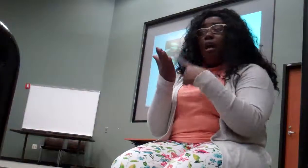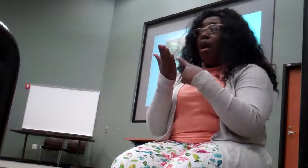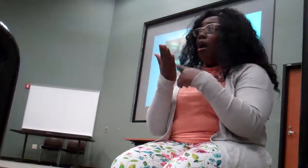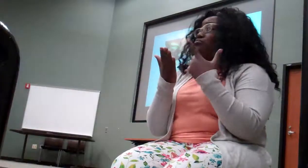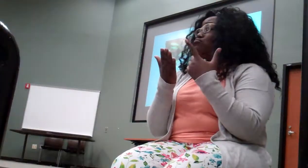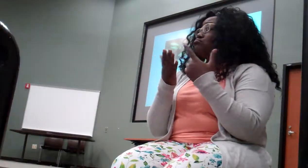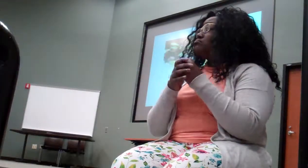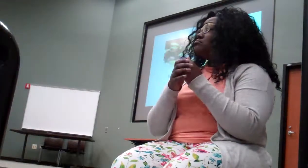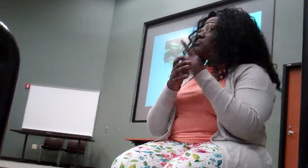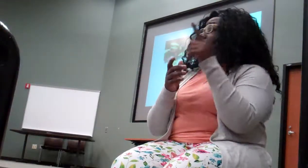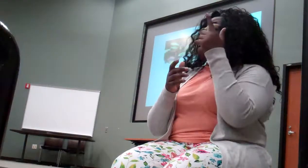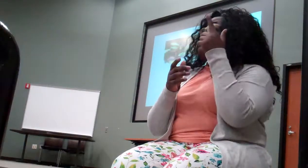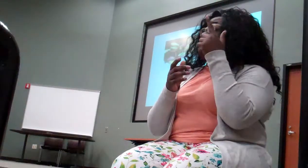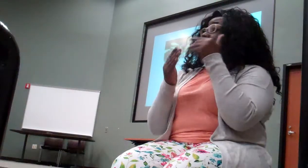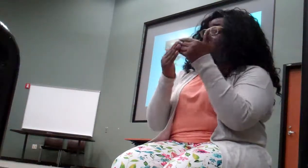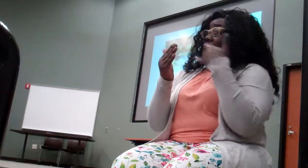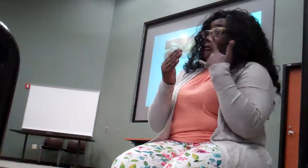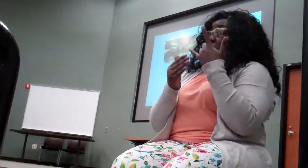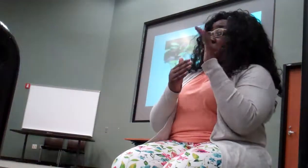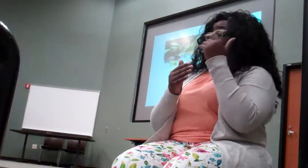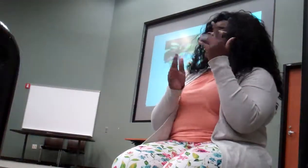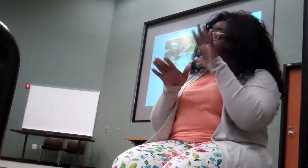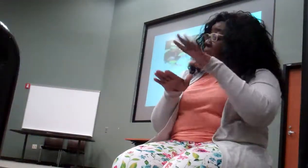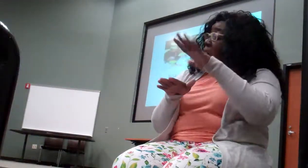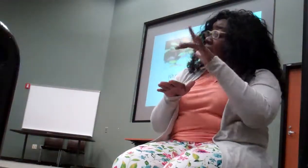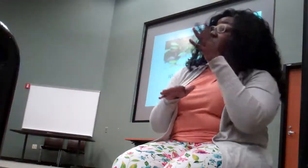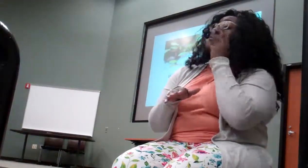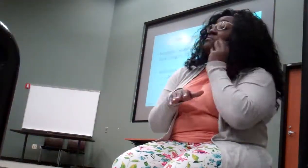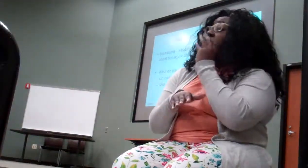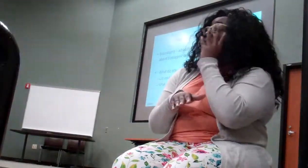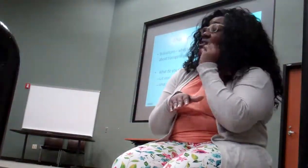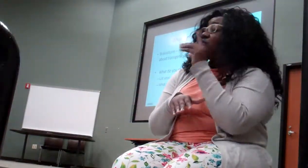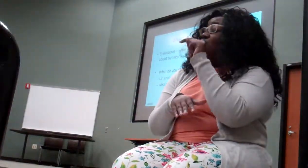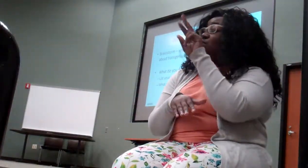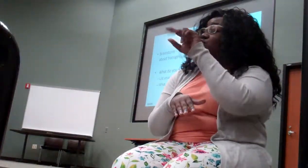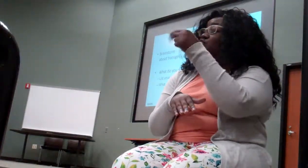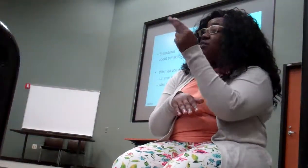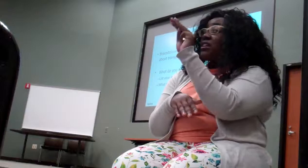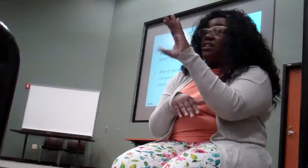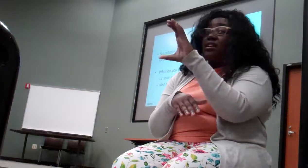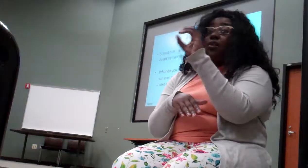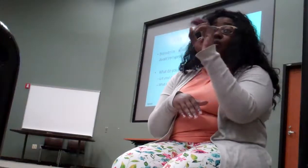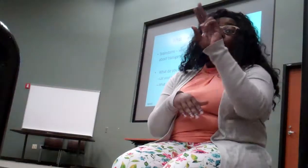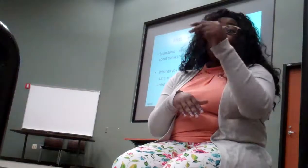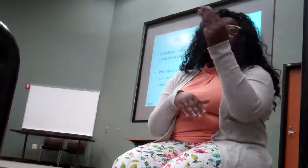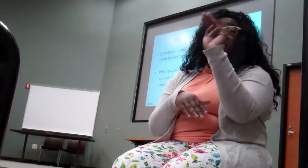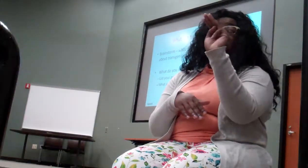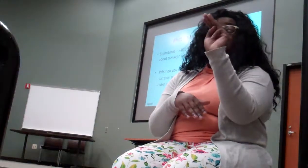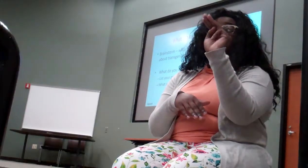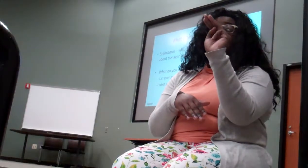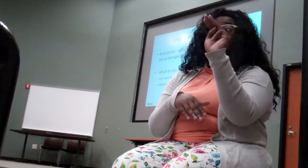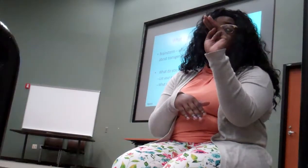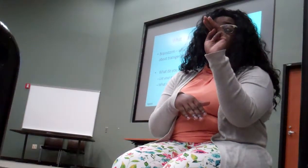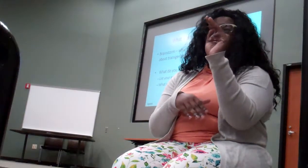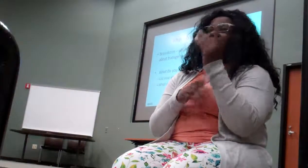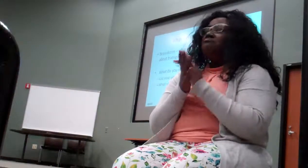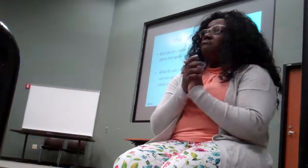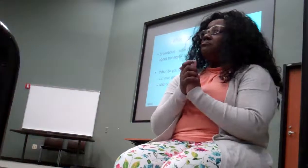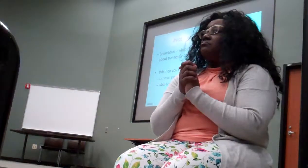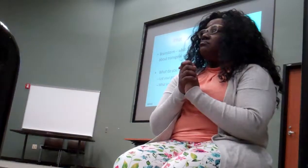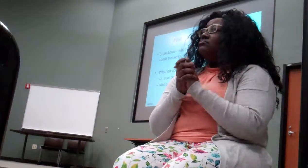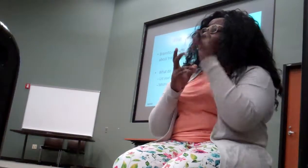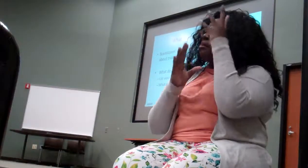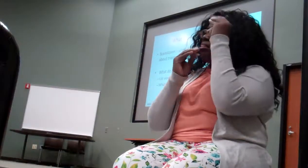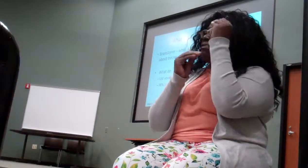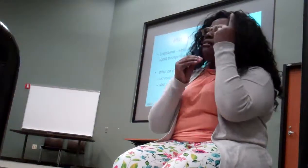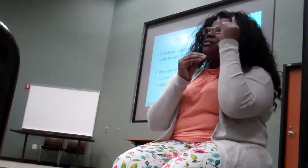not, probably have some experience with transgenic organisms. So I want you to think about, what do you know? And you can